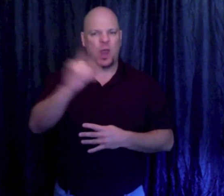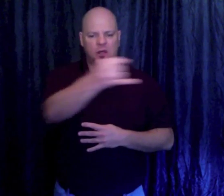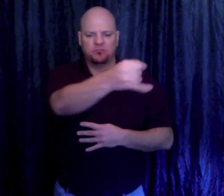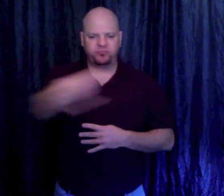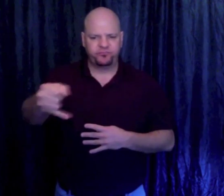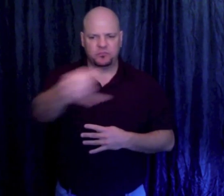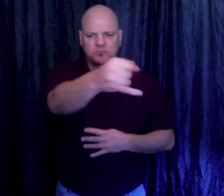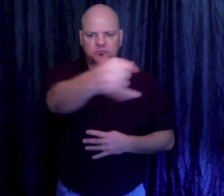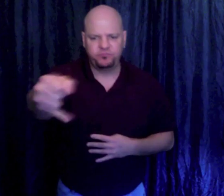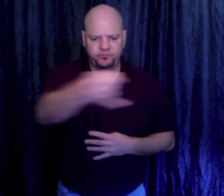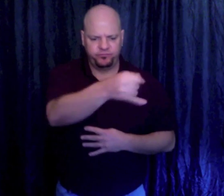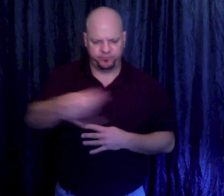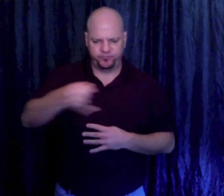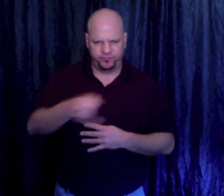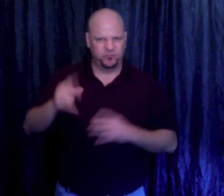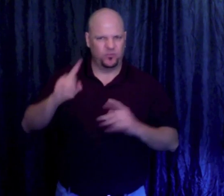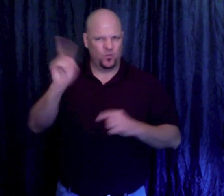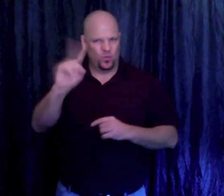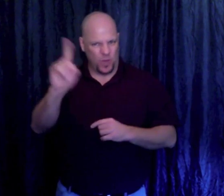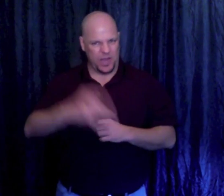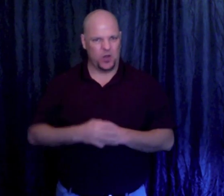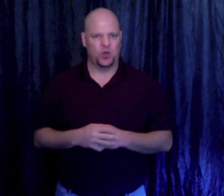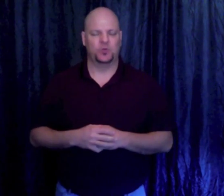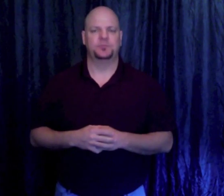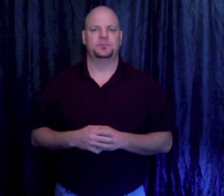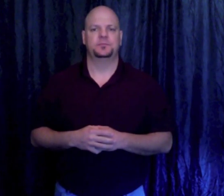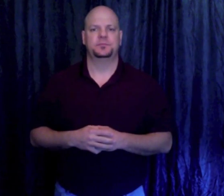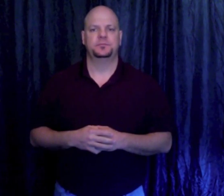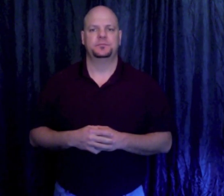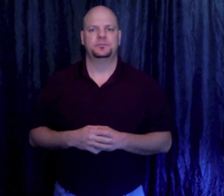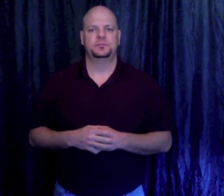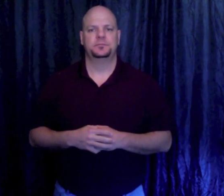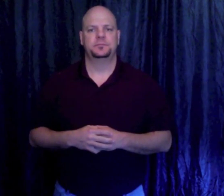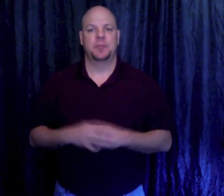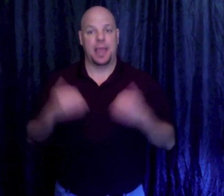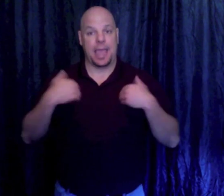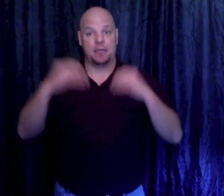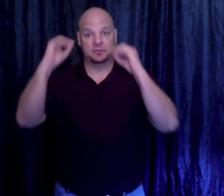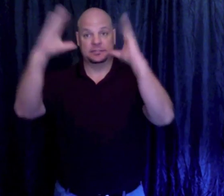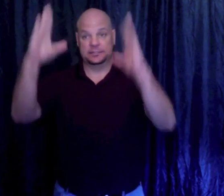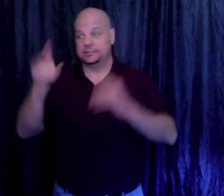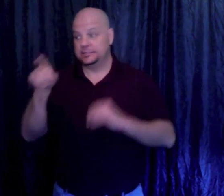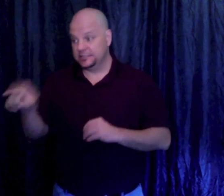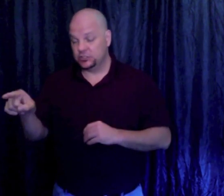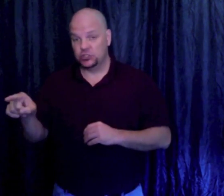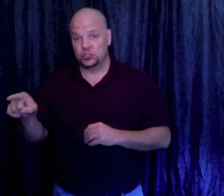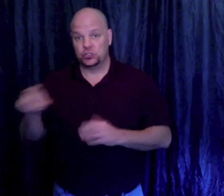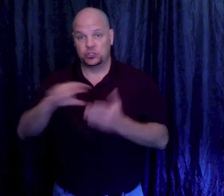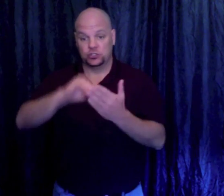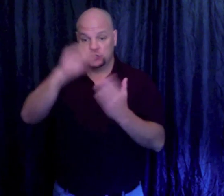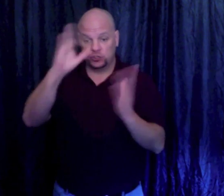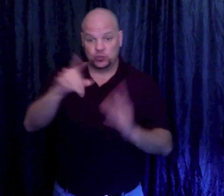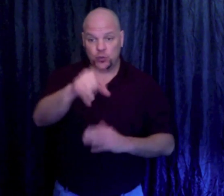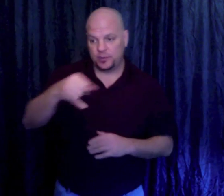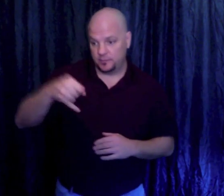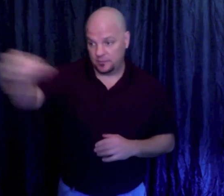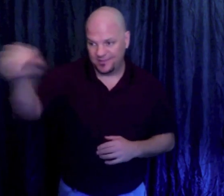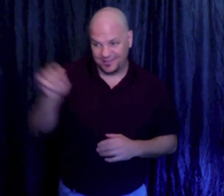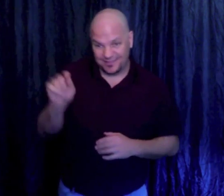that line drawn? Is it drawn between the teacher and the deaf student? Is it between the student and